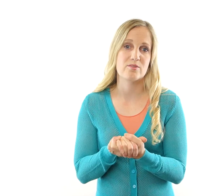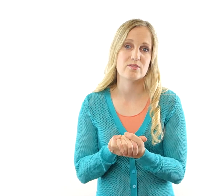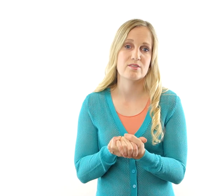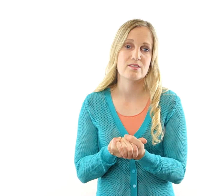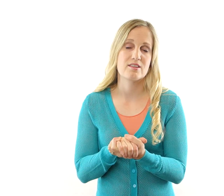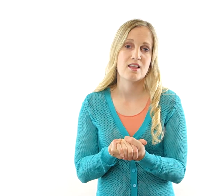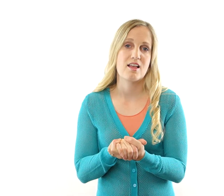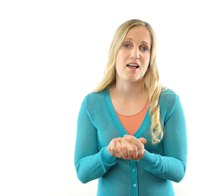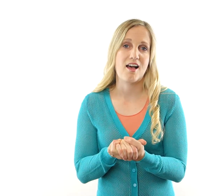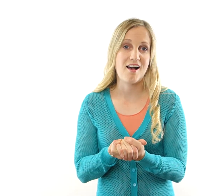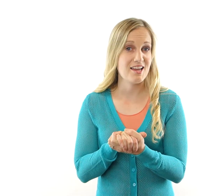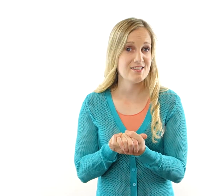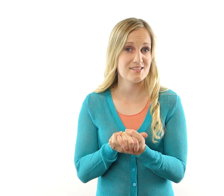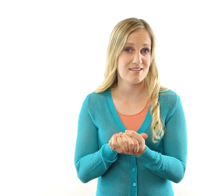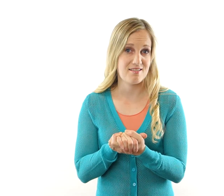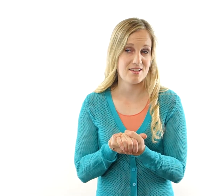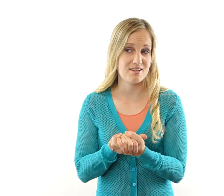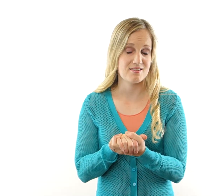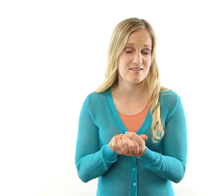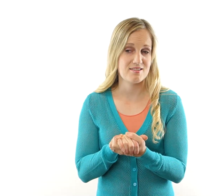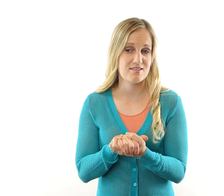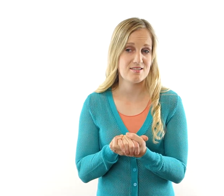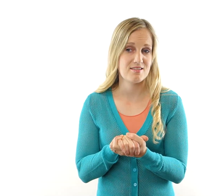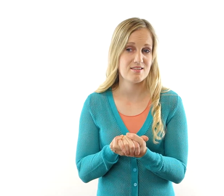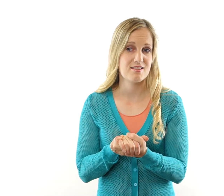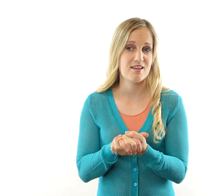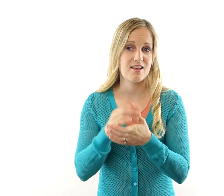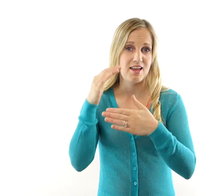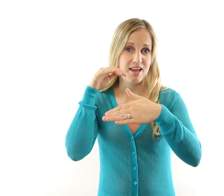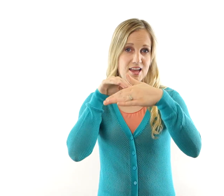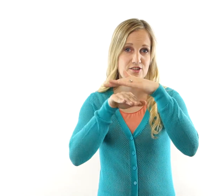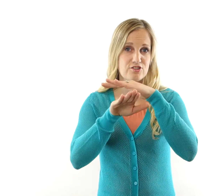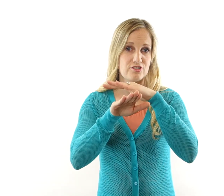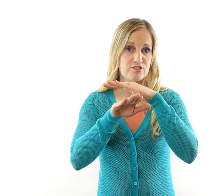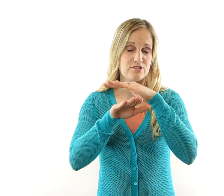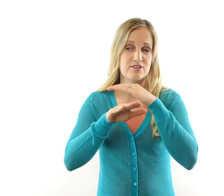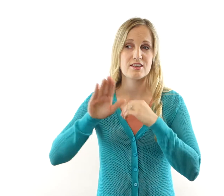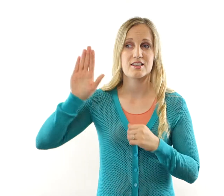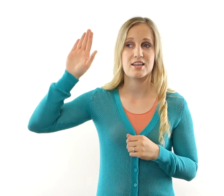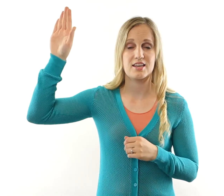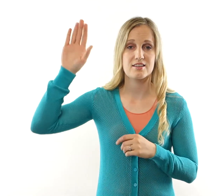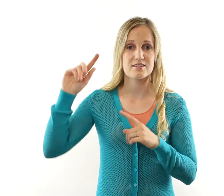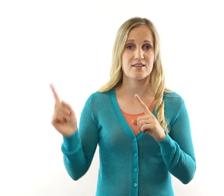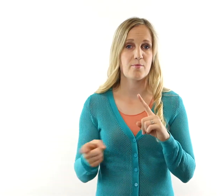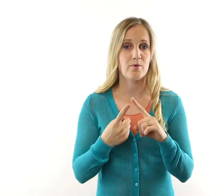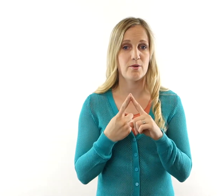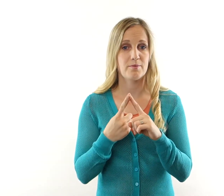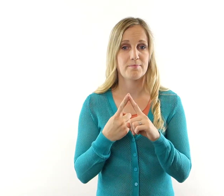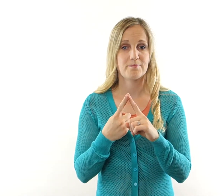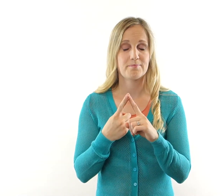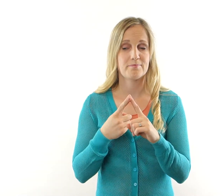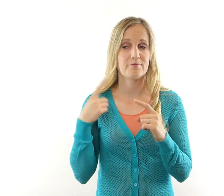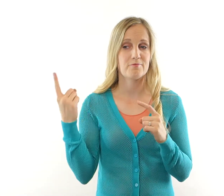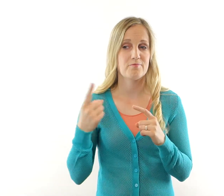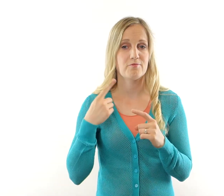temple, I sign enter His temple